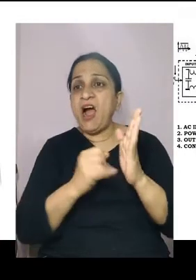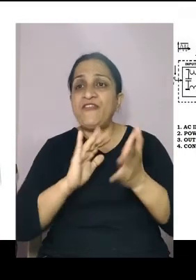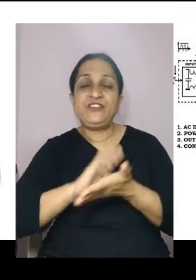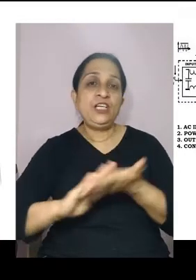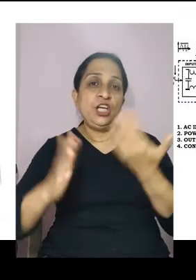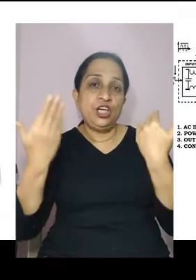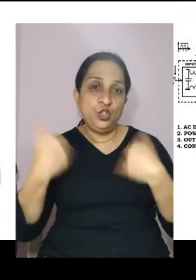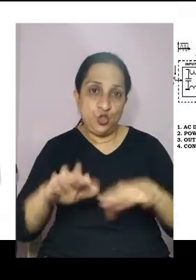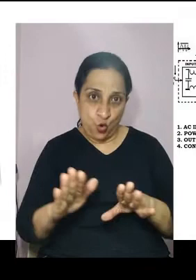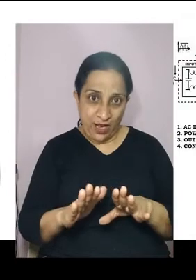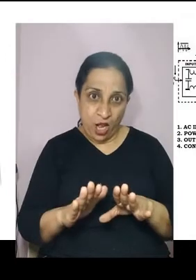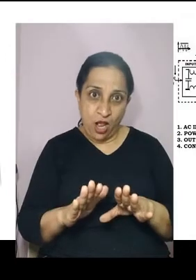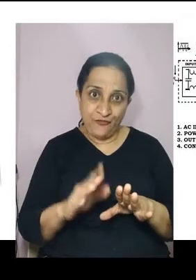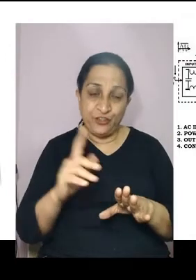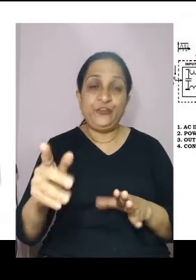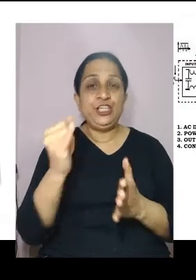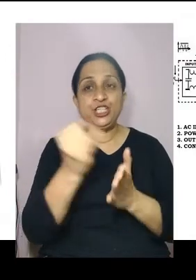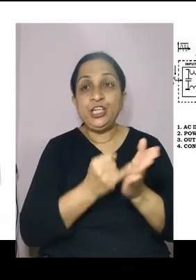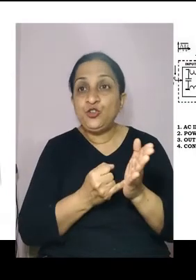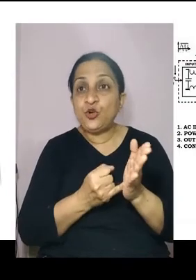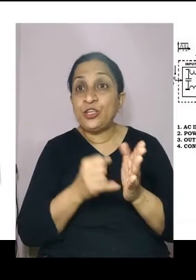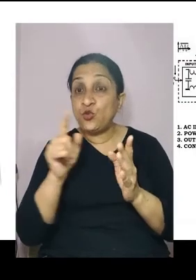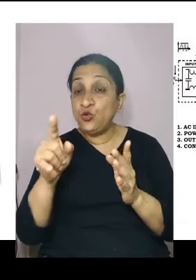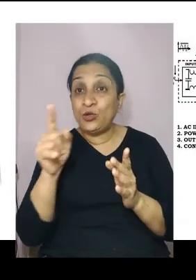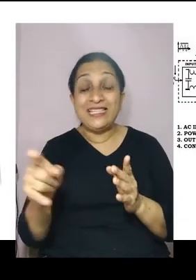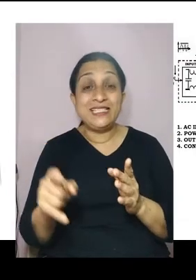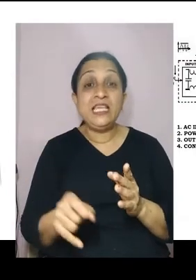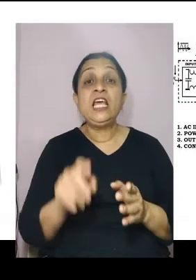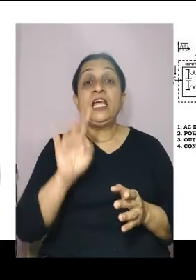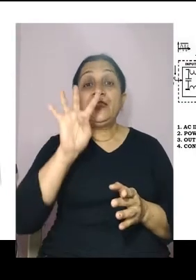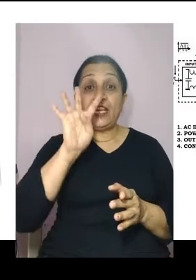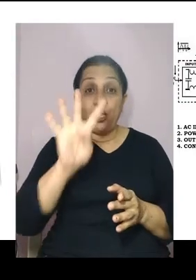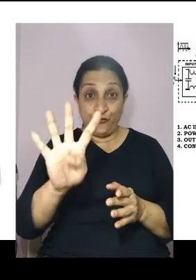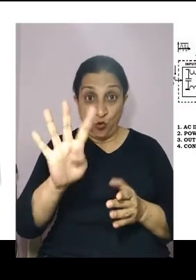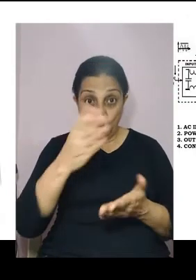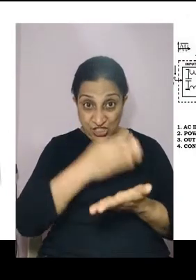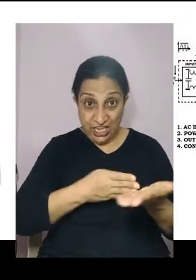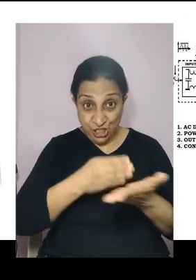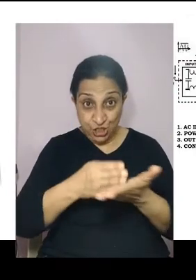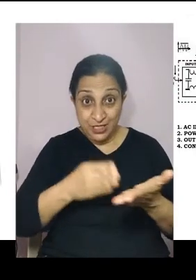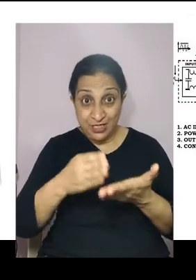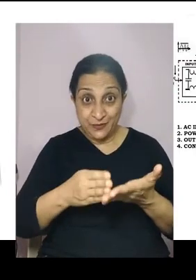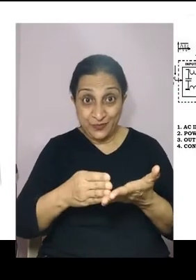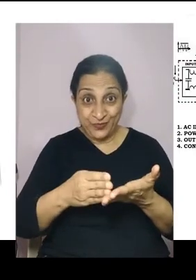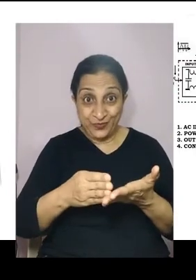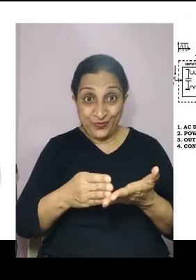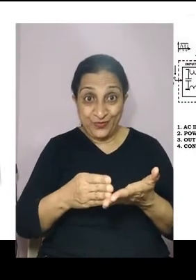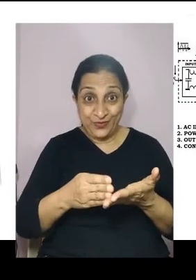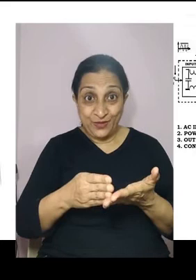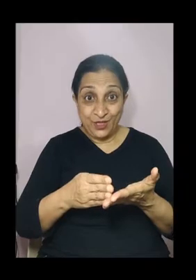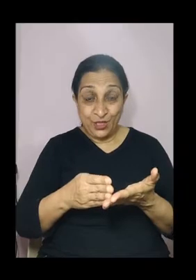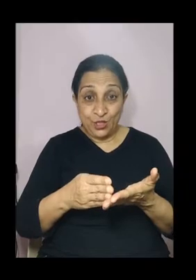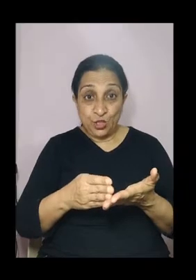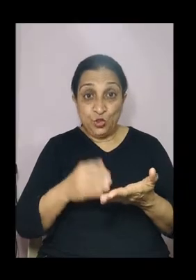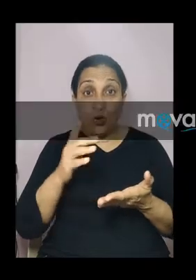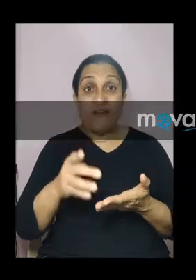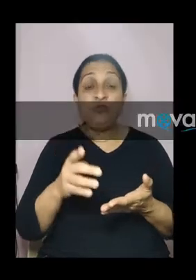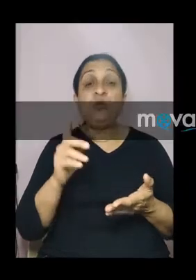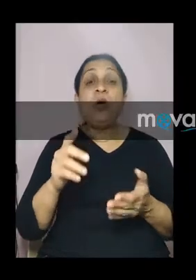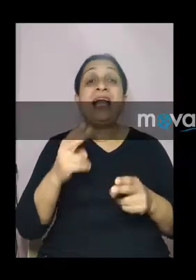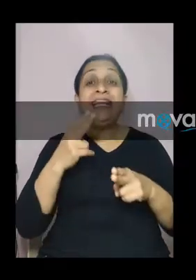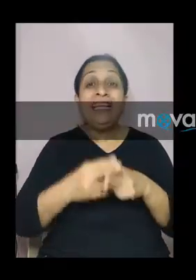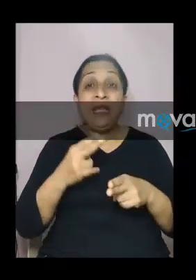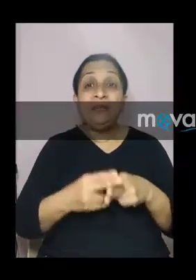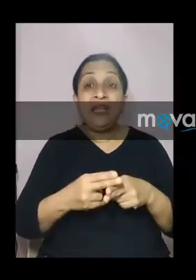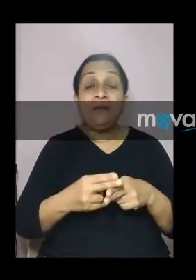diagram after drawing, after finishing drawing. So you can see there are 4 sections. You have